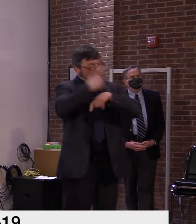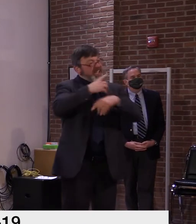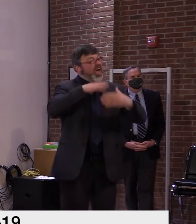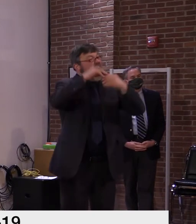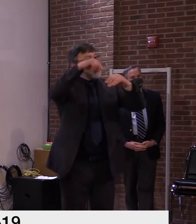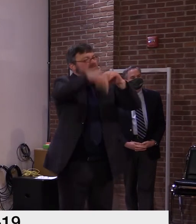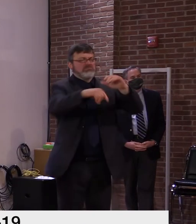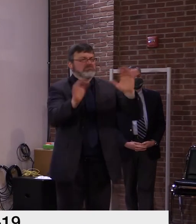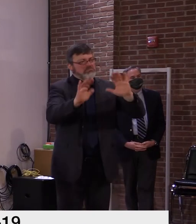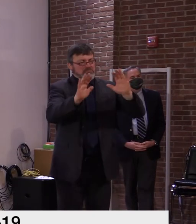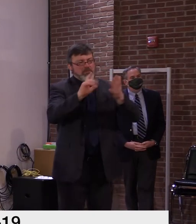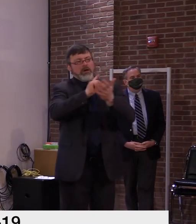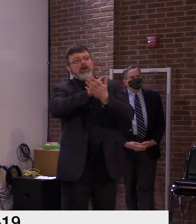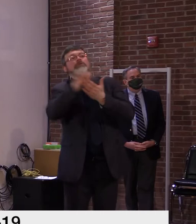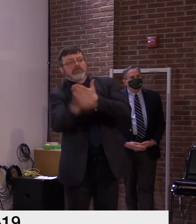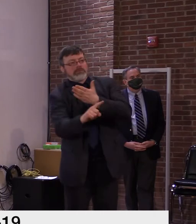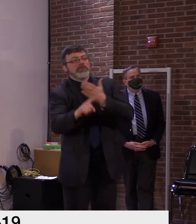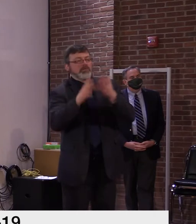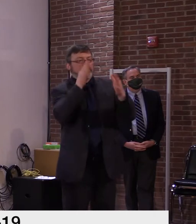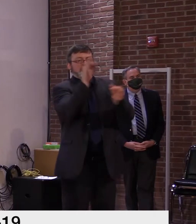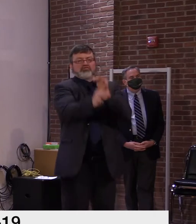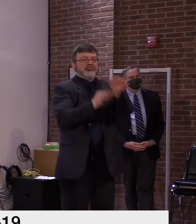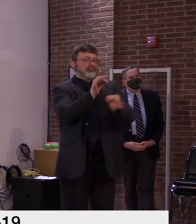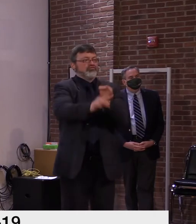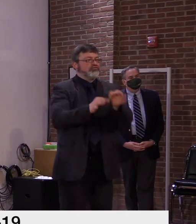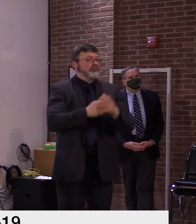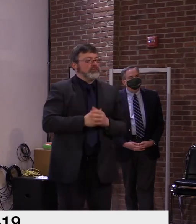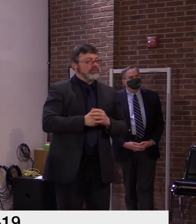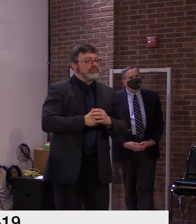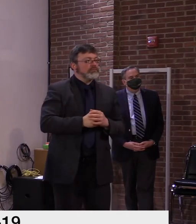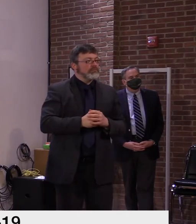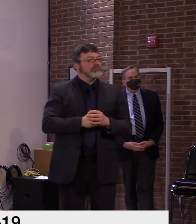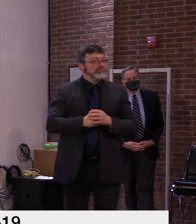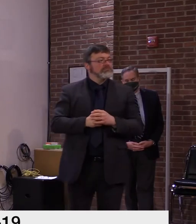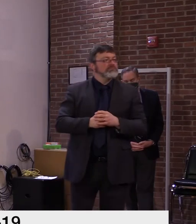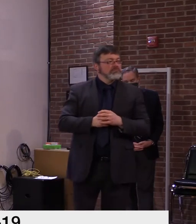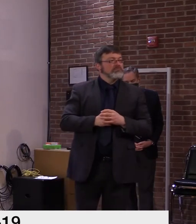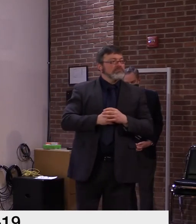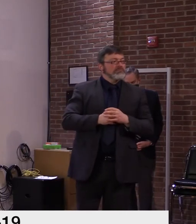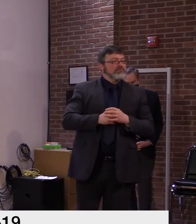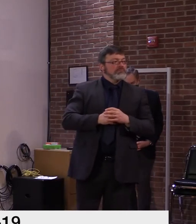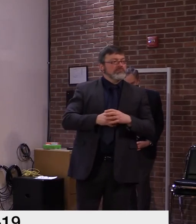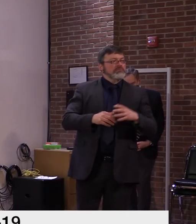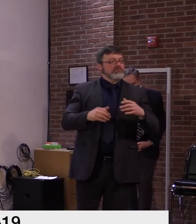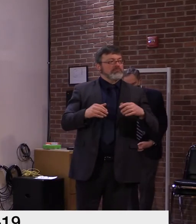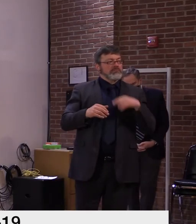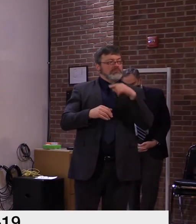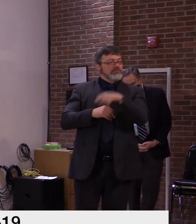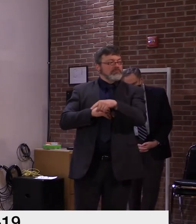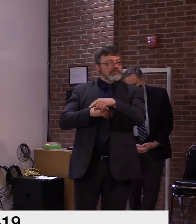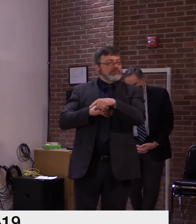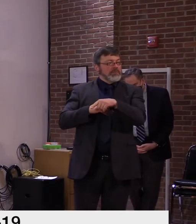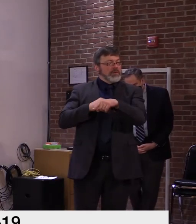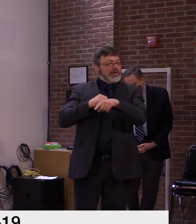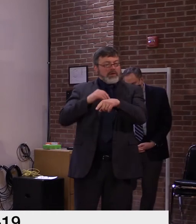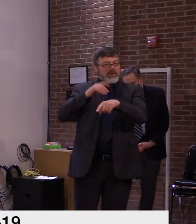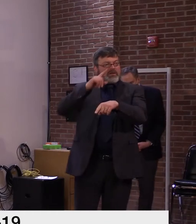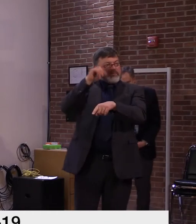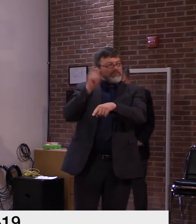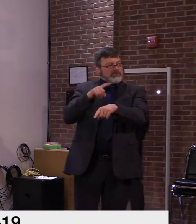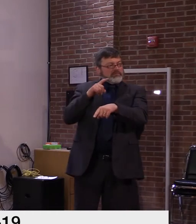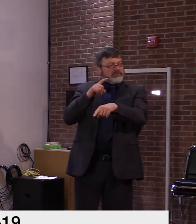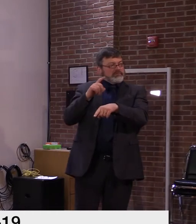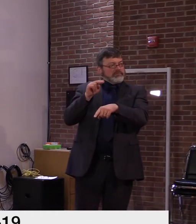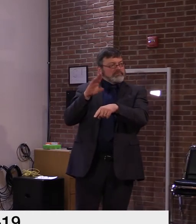government. Sure. Secretary French indicated that the survey results were, I guess, due back on Monday, but can